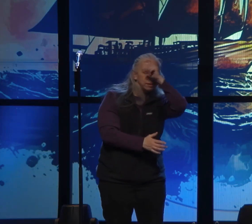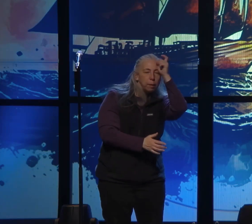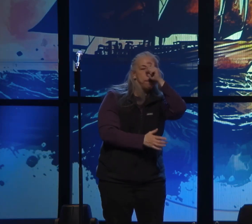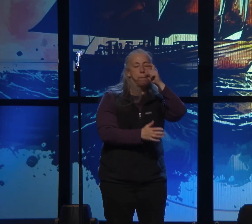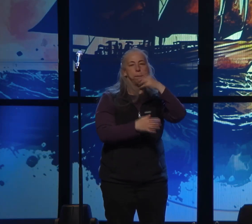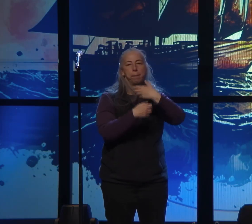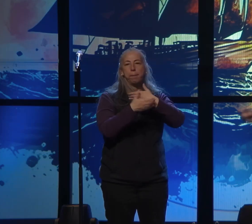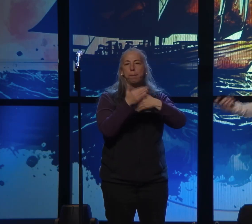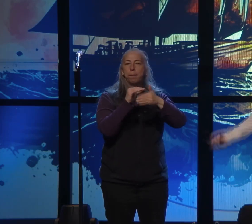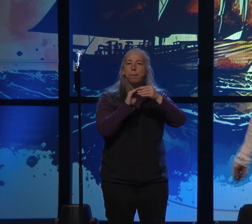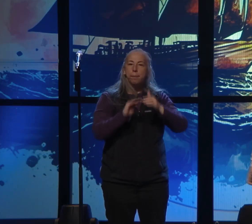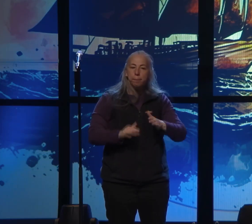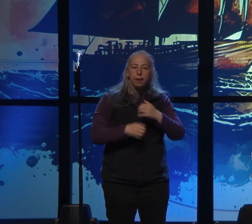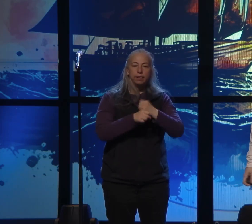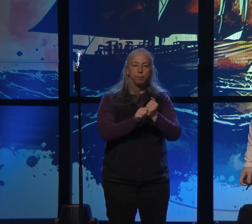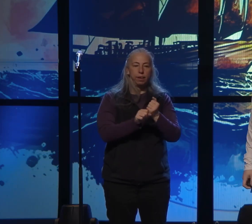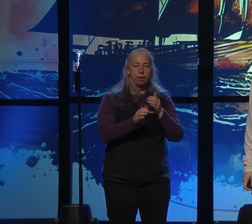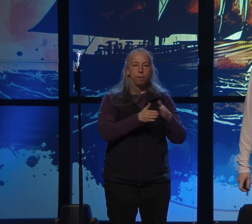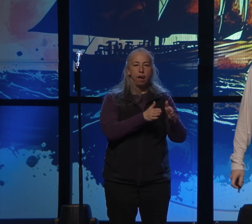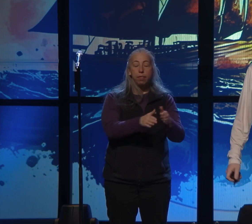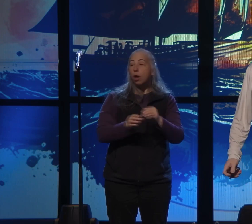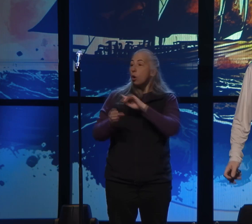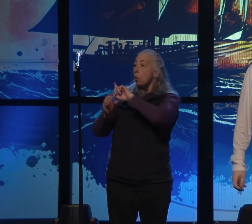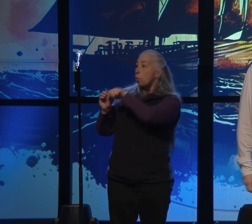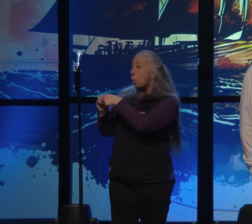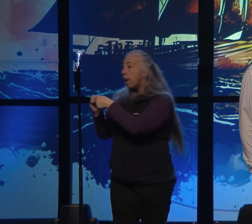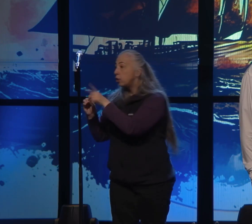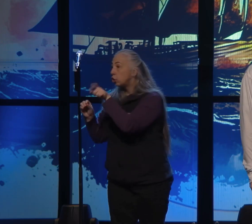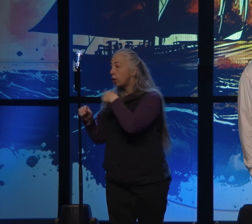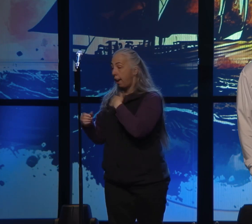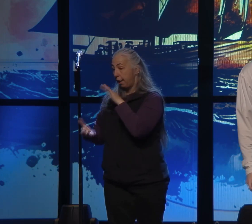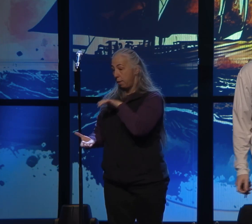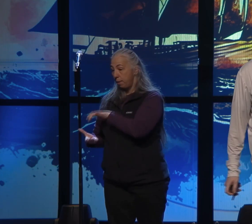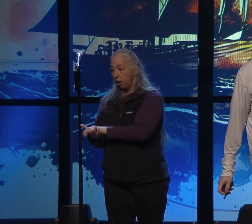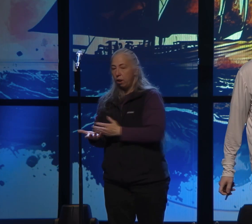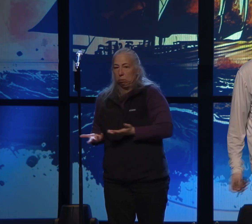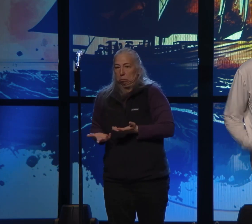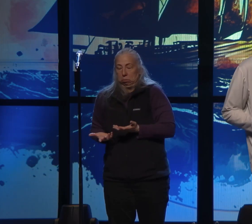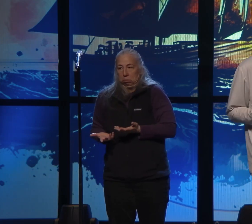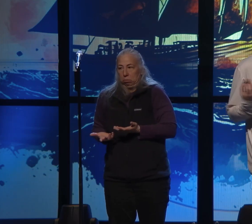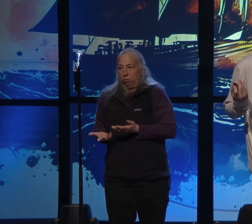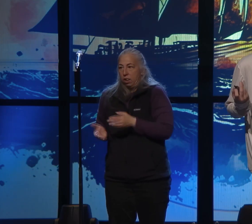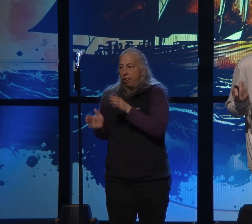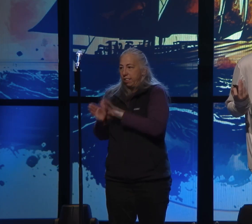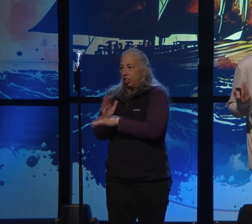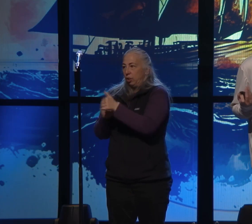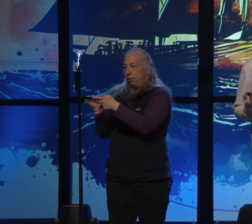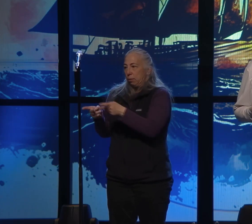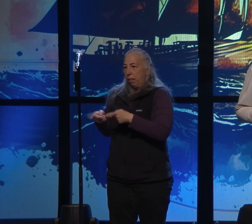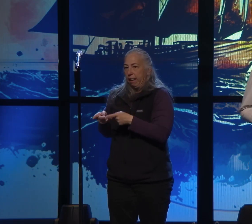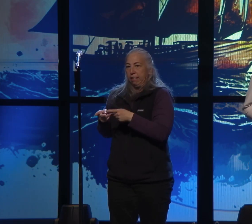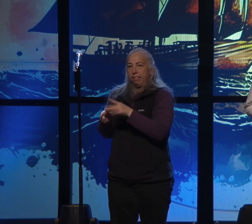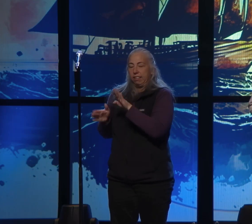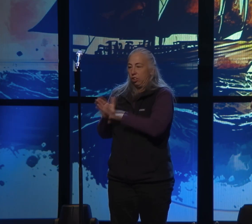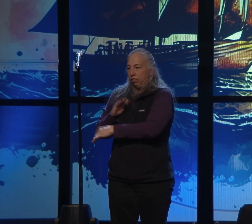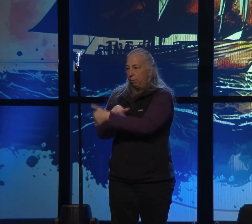path. When should I get married? Well, I would say the cheapest time of the year at the place you want to get married. That's just like me. I don't